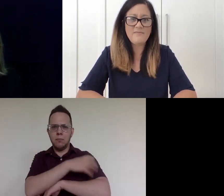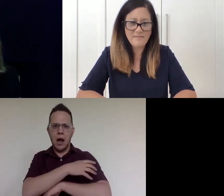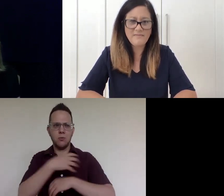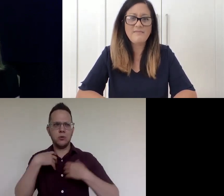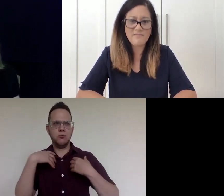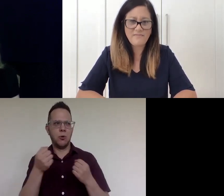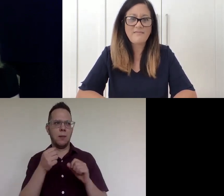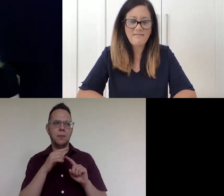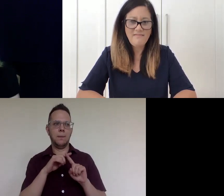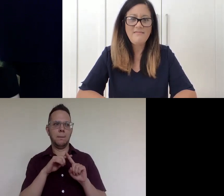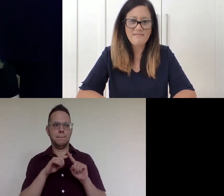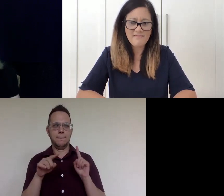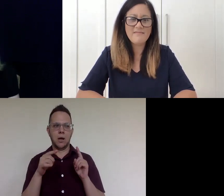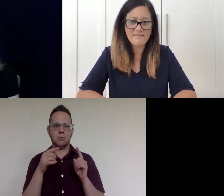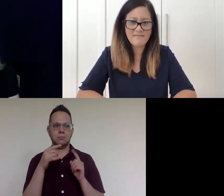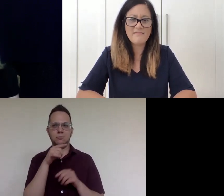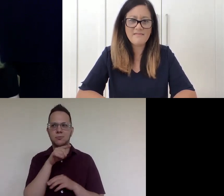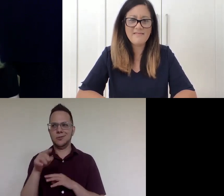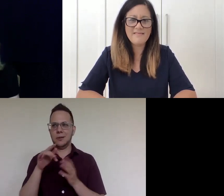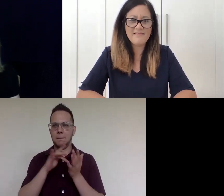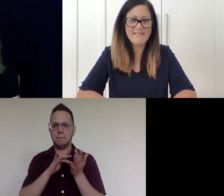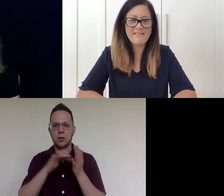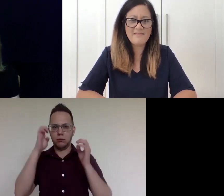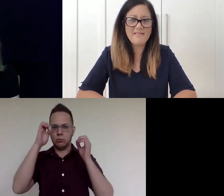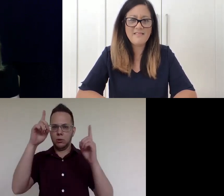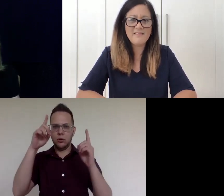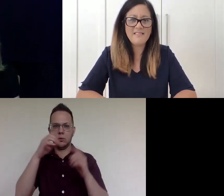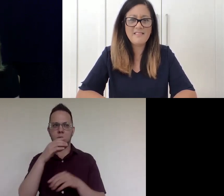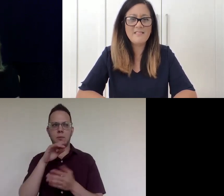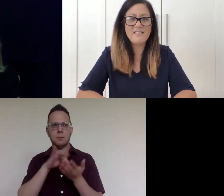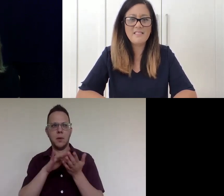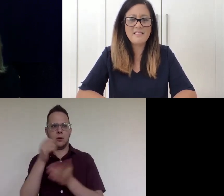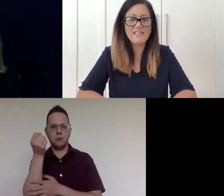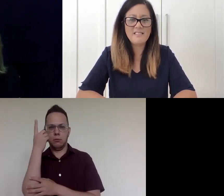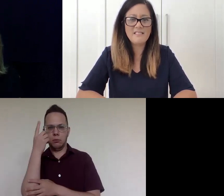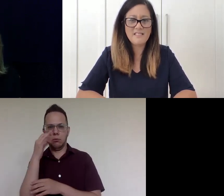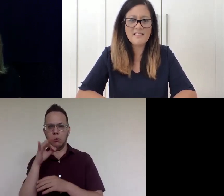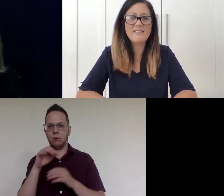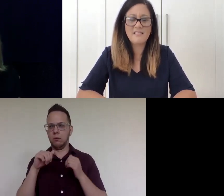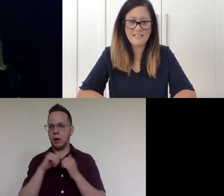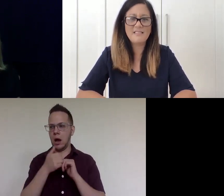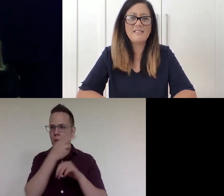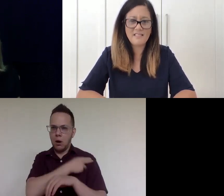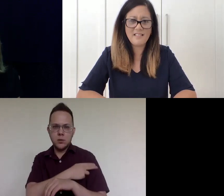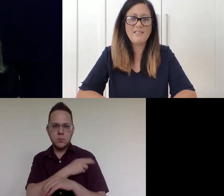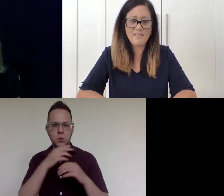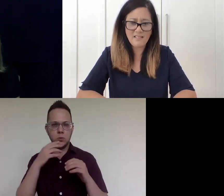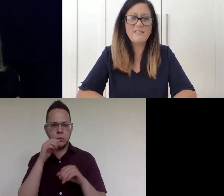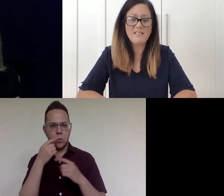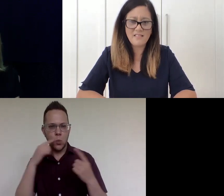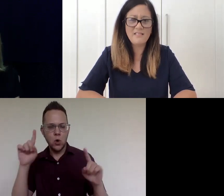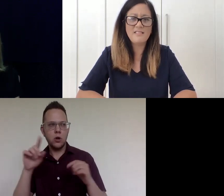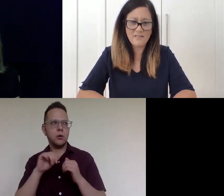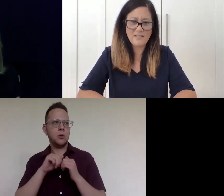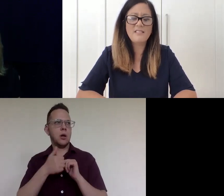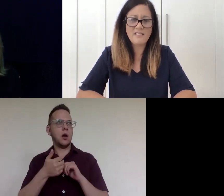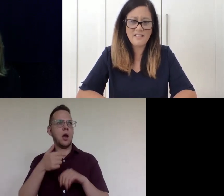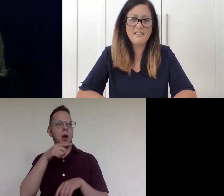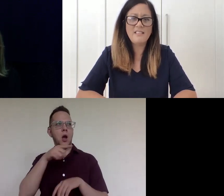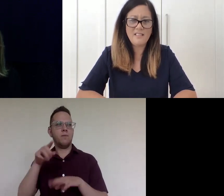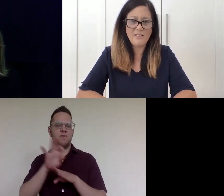and resources are getting better. There's a lot more empowerment and education. Things